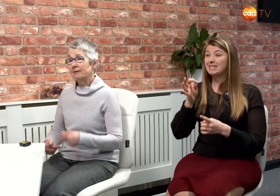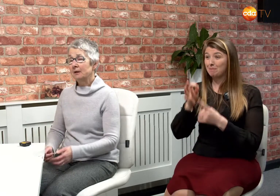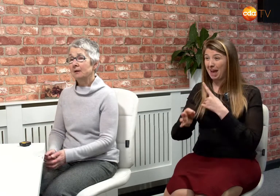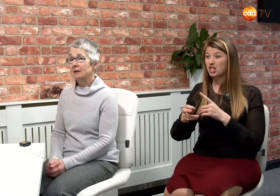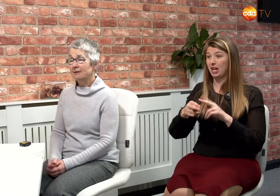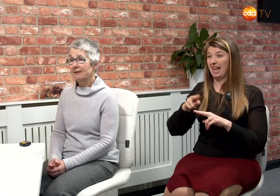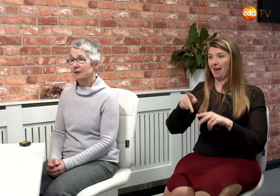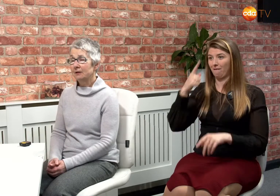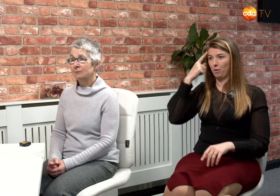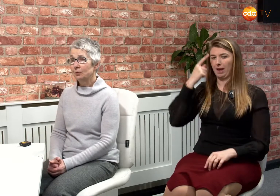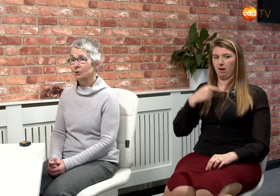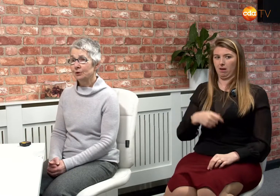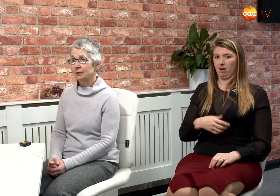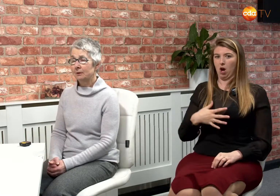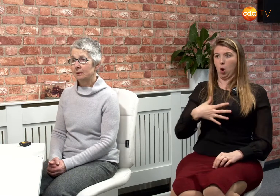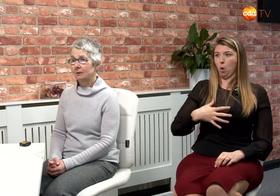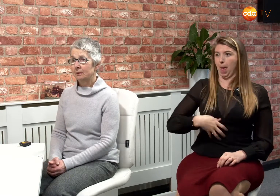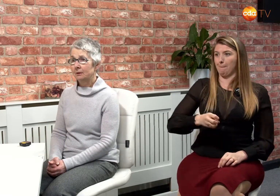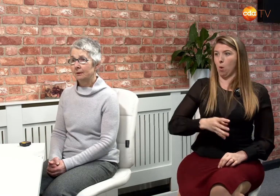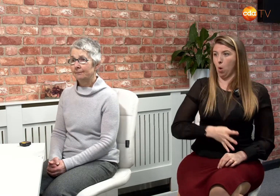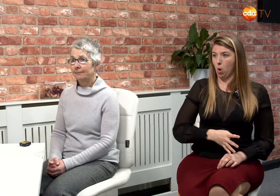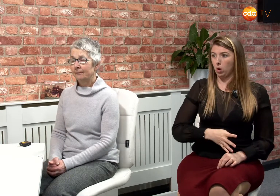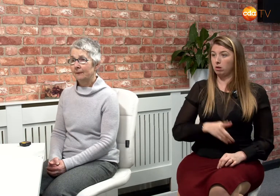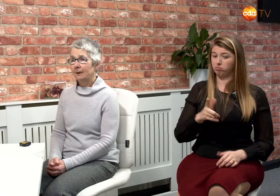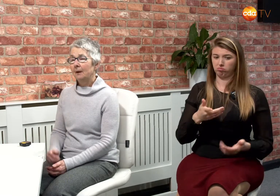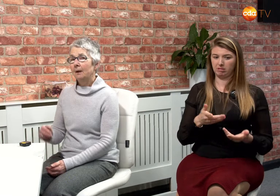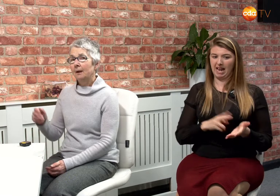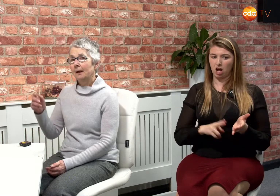especially if they were thinking of having an abortion.